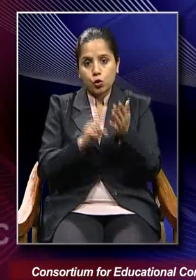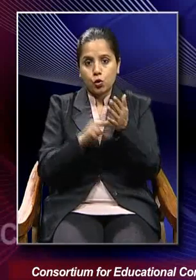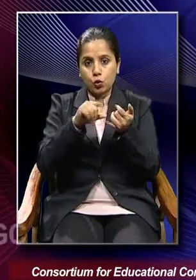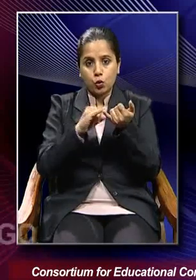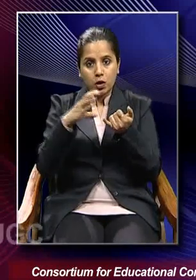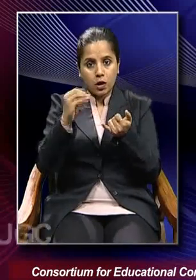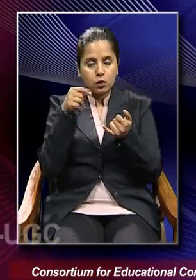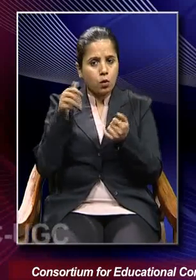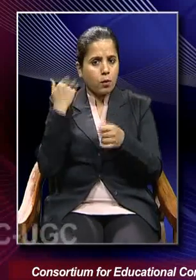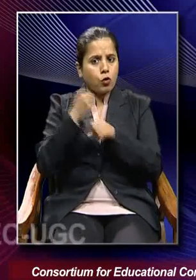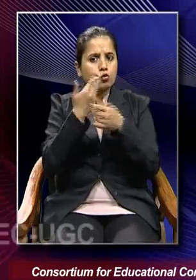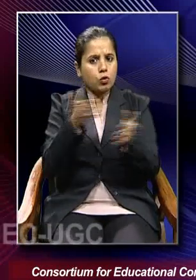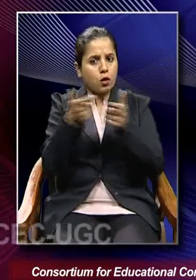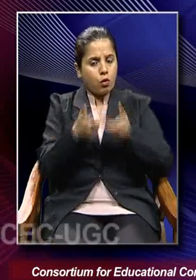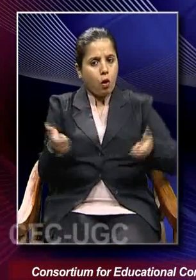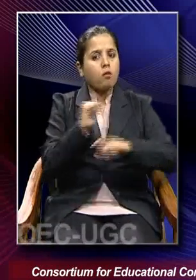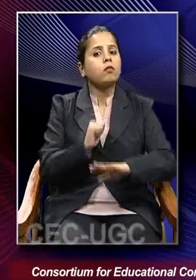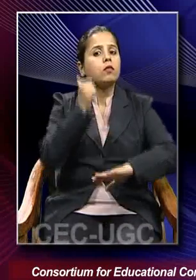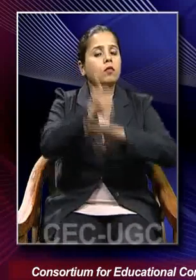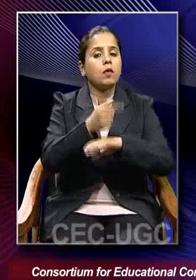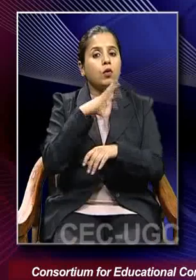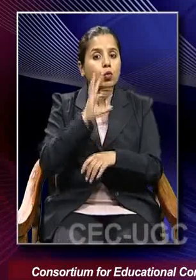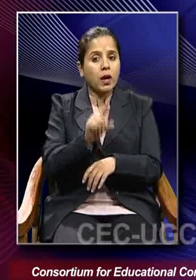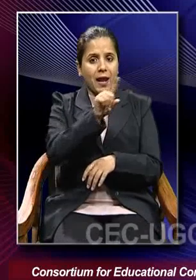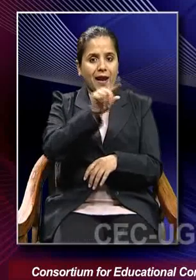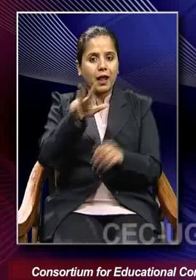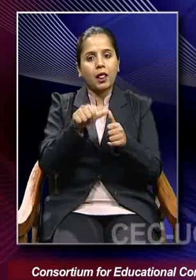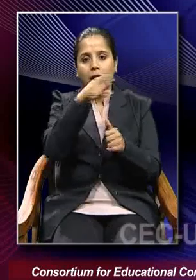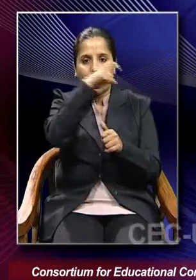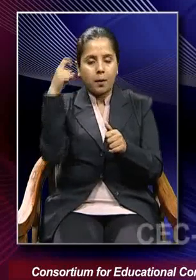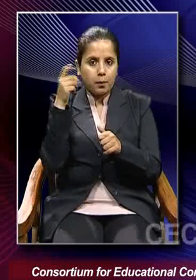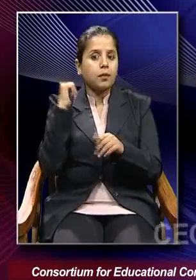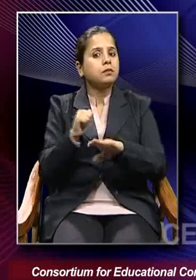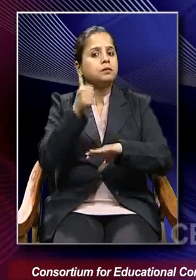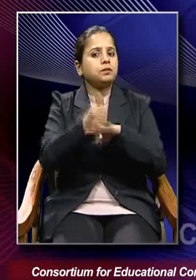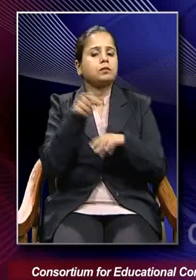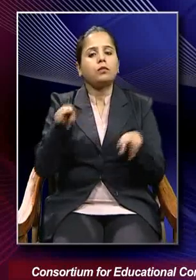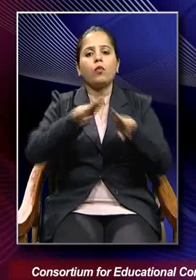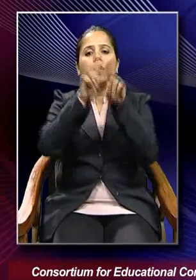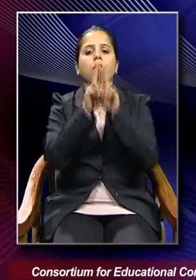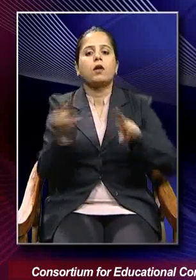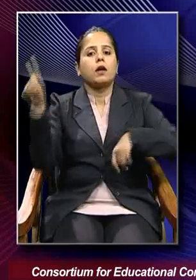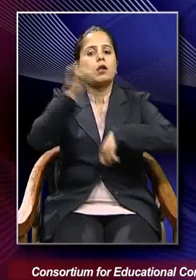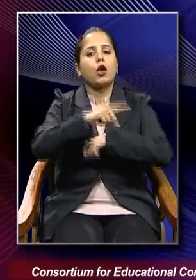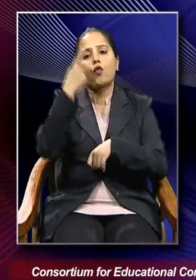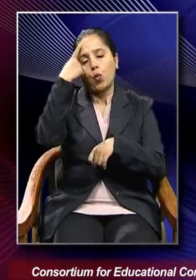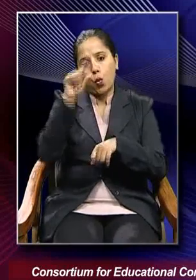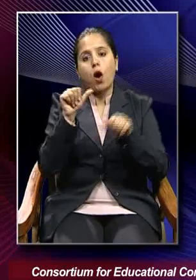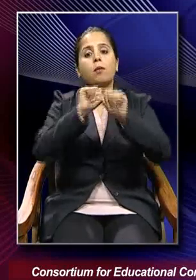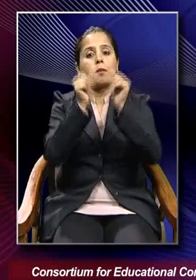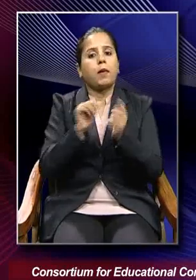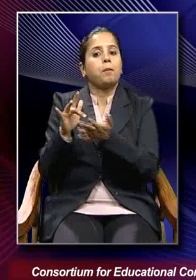General Conference established 18th April as the International Day for Monuments